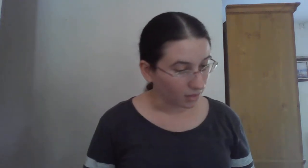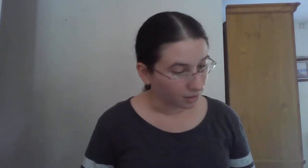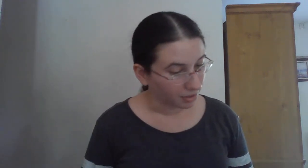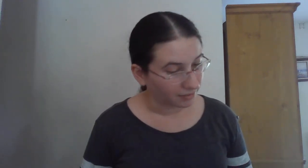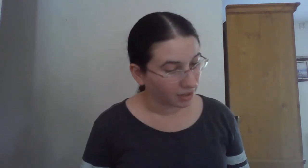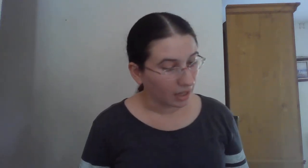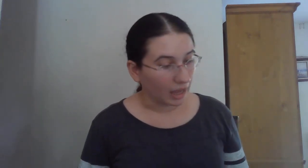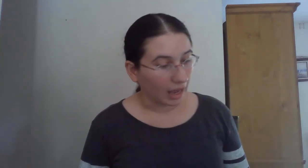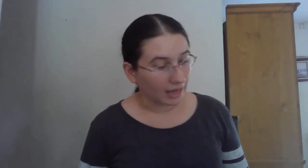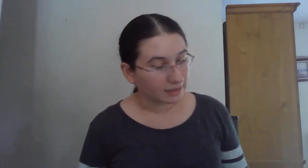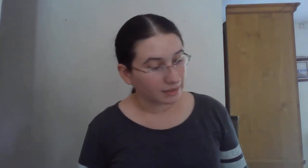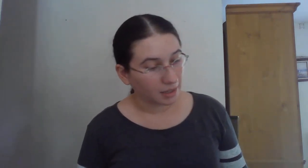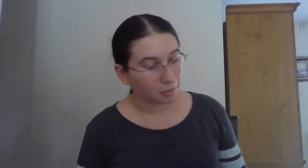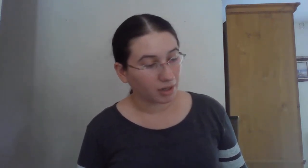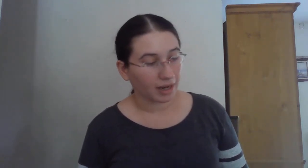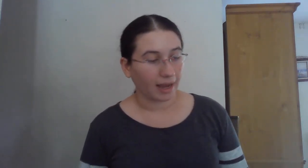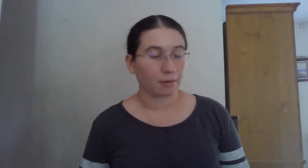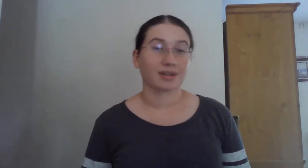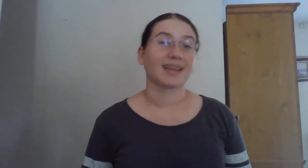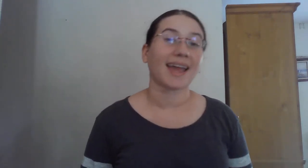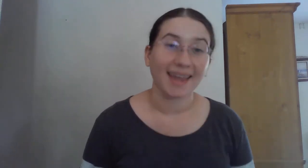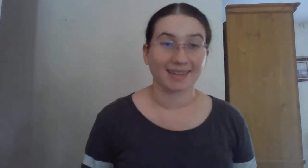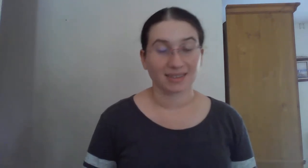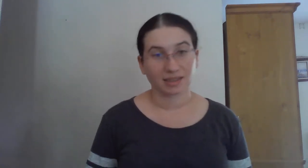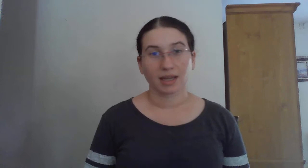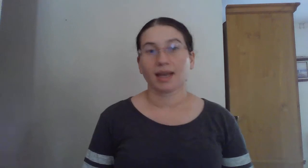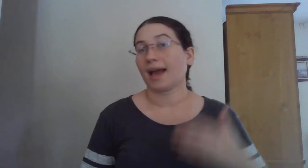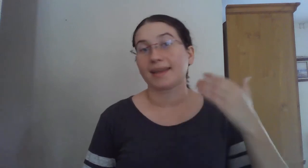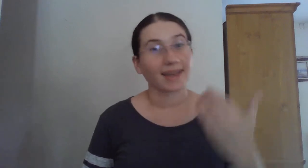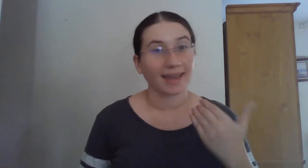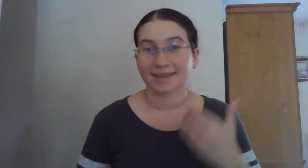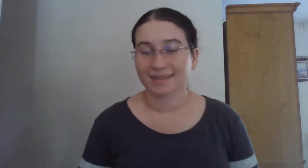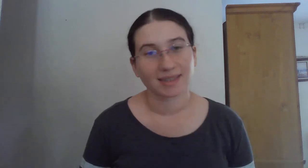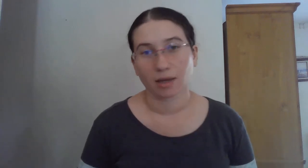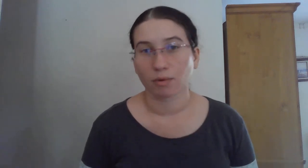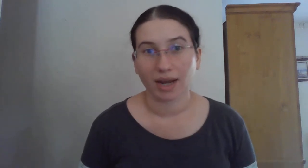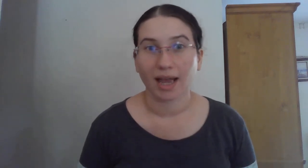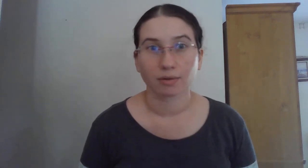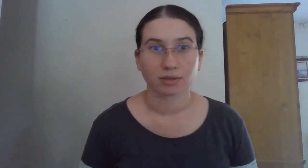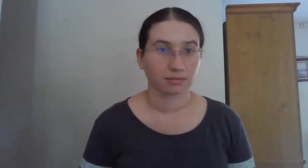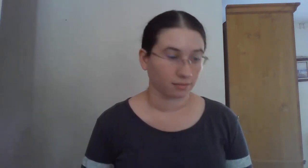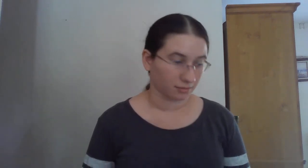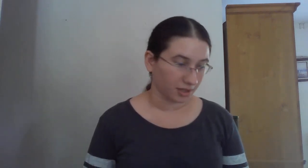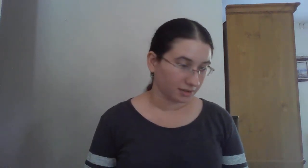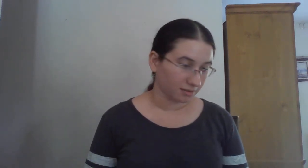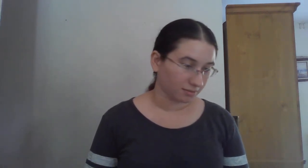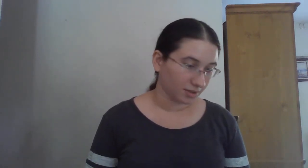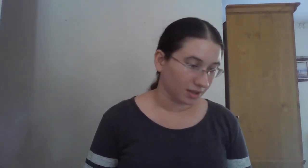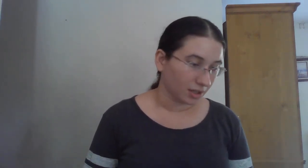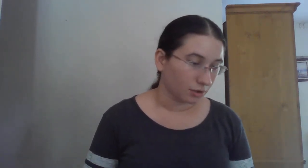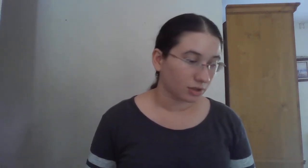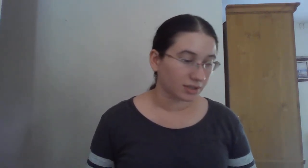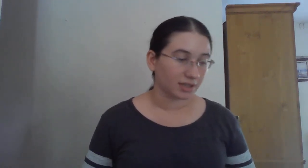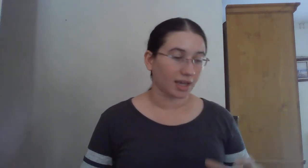Here we have a I stay 1 hour can't. I can't stay 1 hour, right? You can